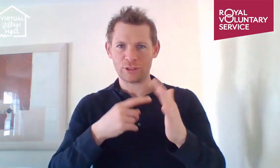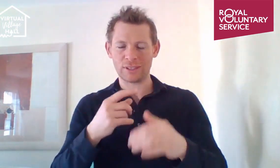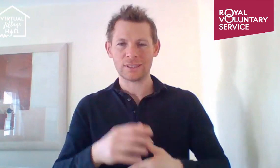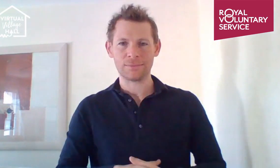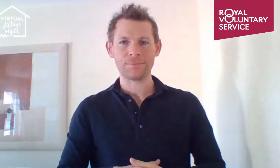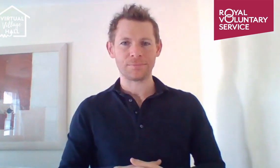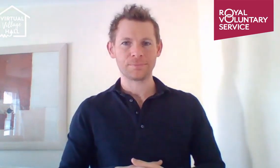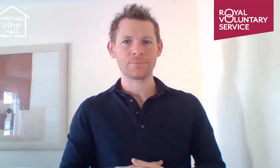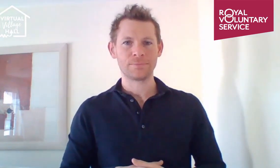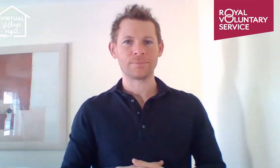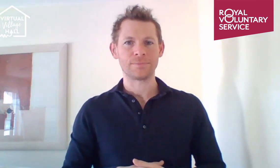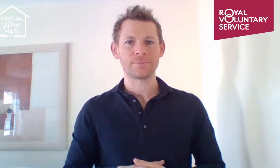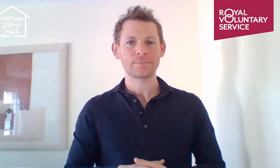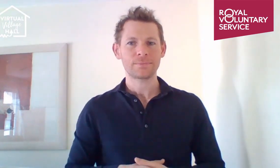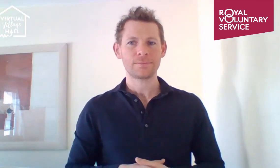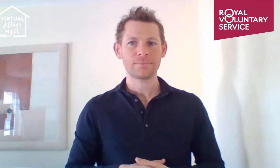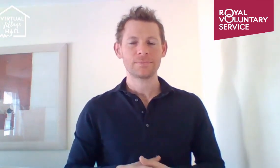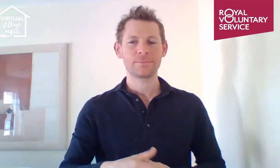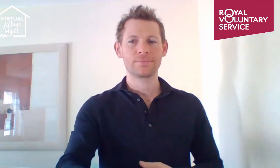going to teach you some more signs for the subject.